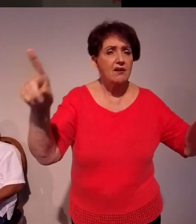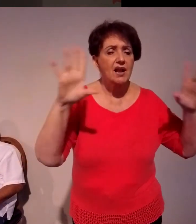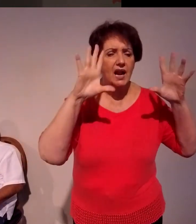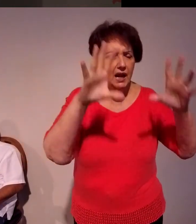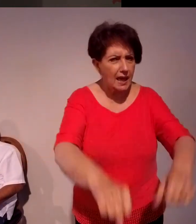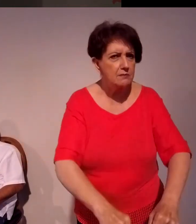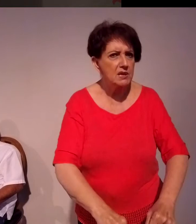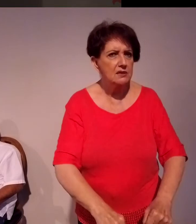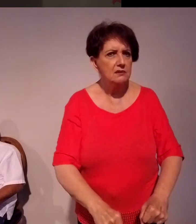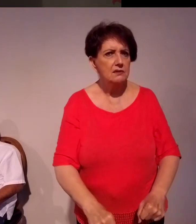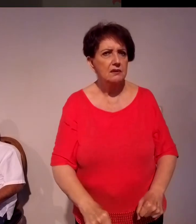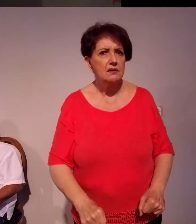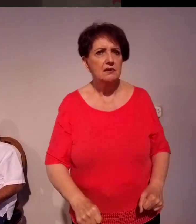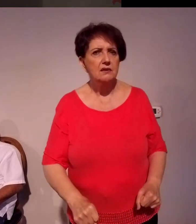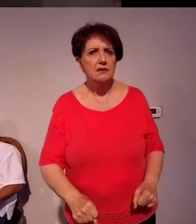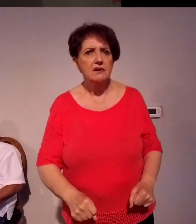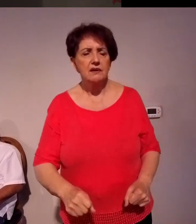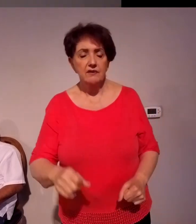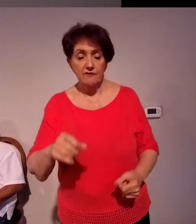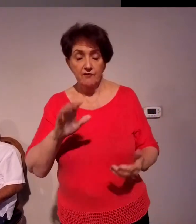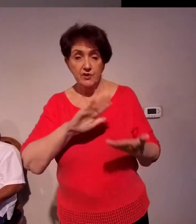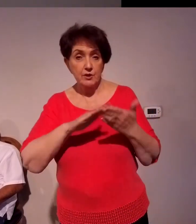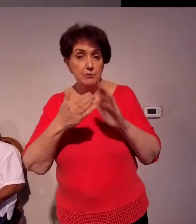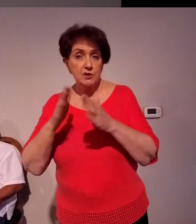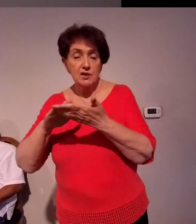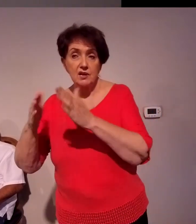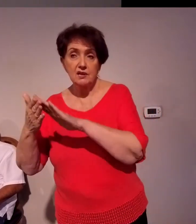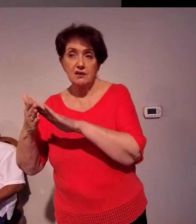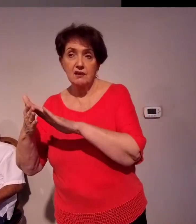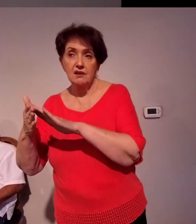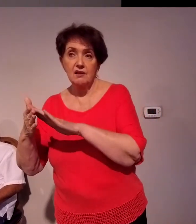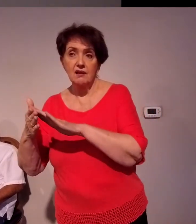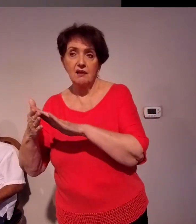it for this community,